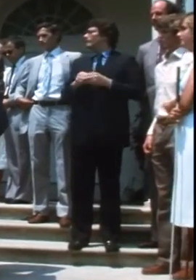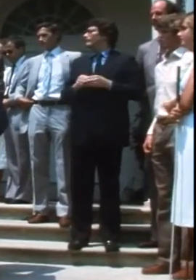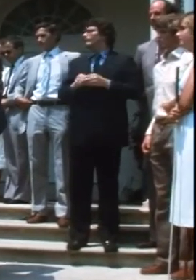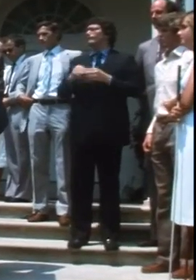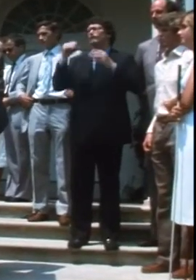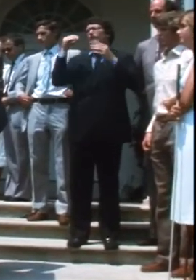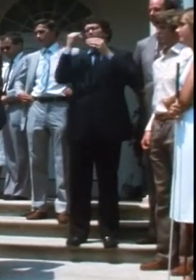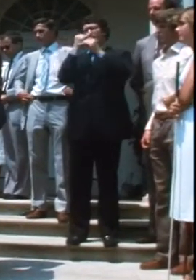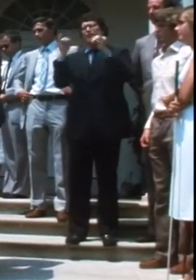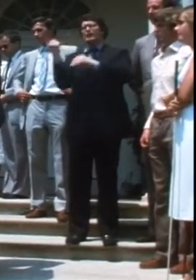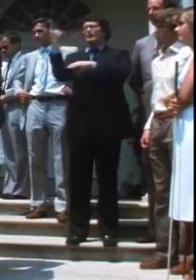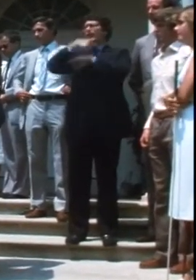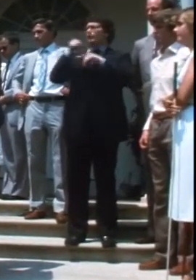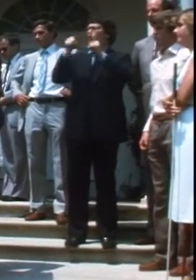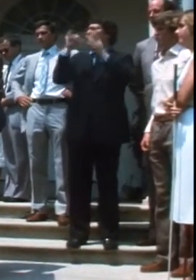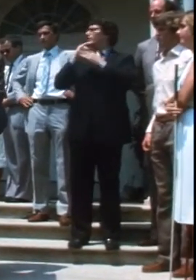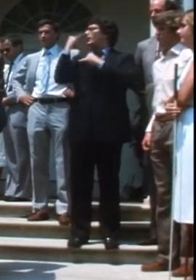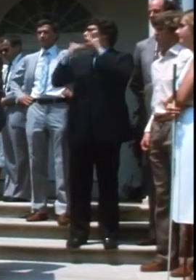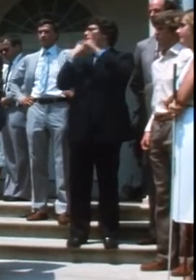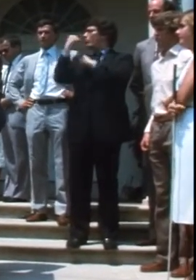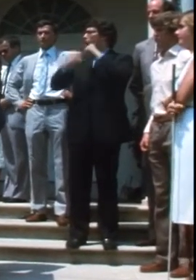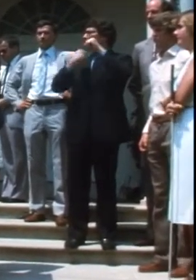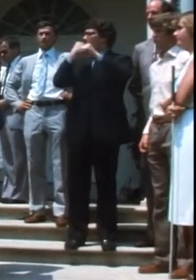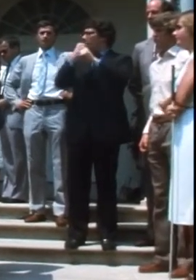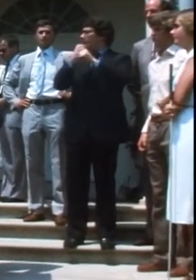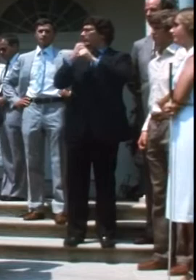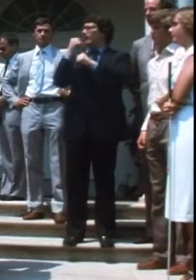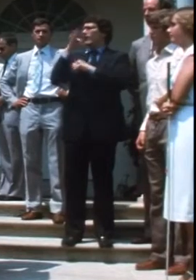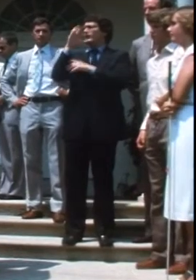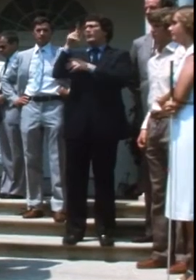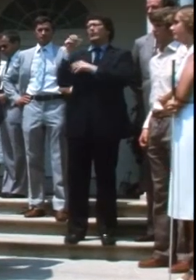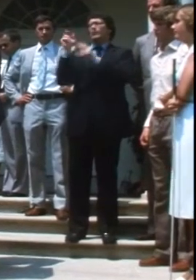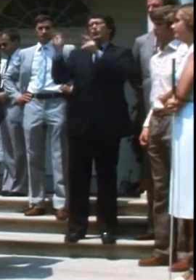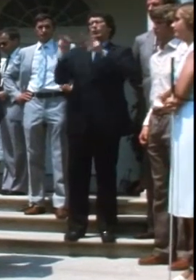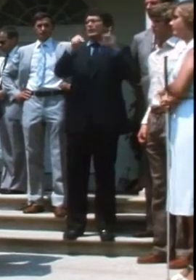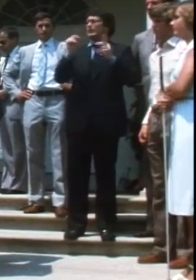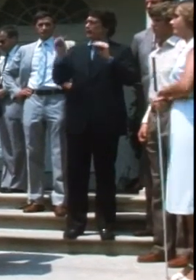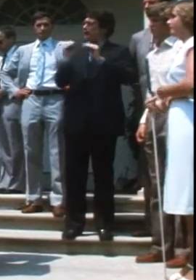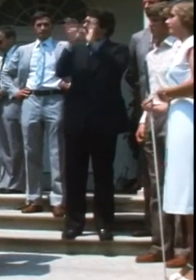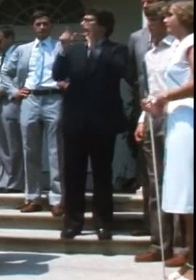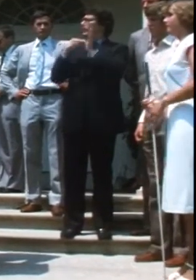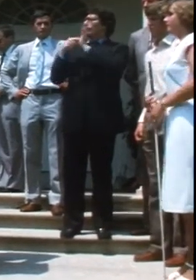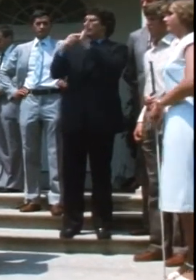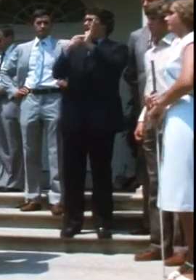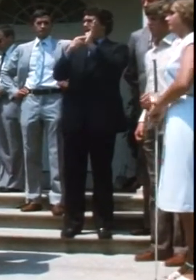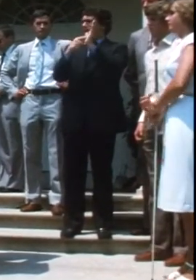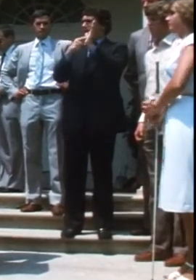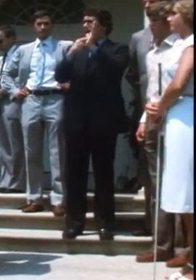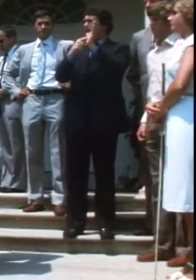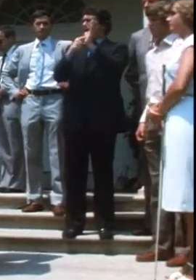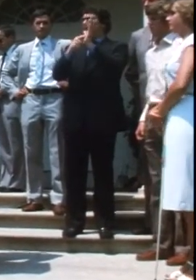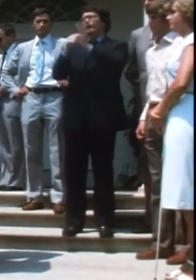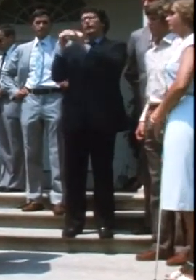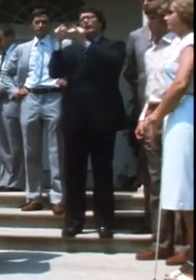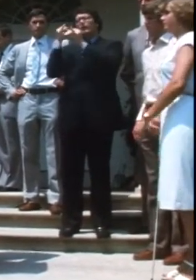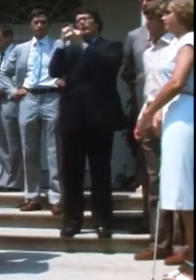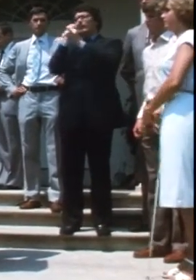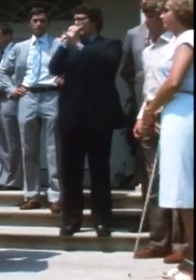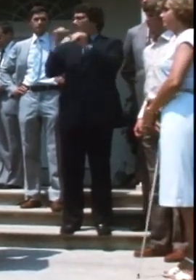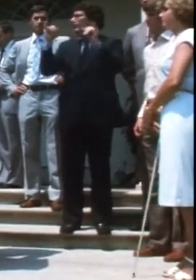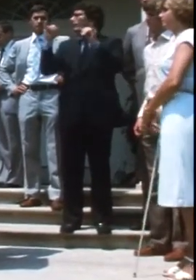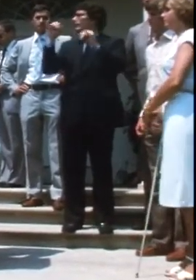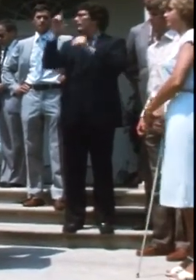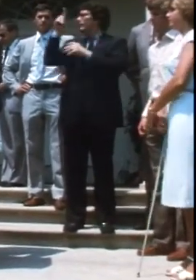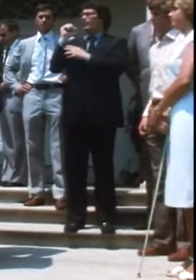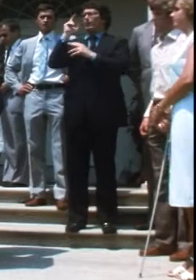on Independence Day during this International Year of Disabled Persons clearly illustrated the